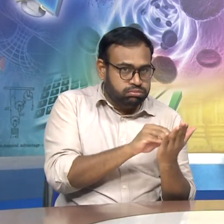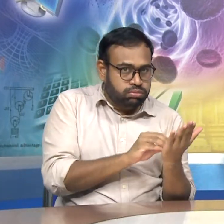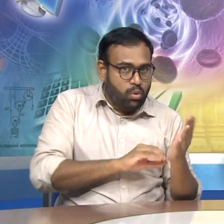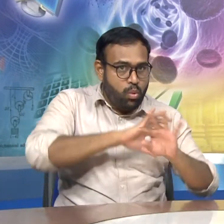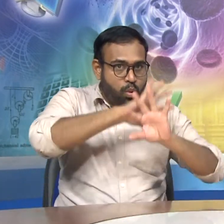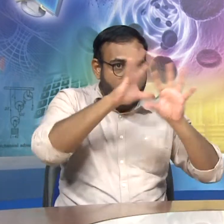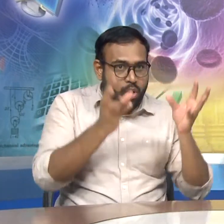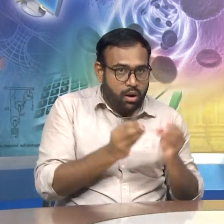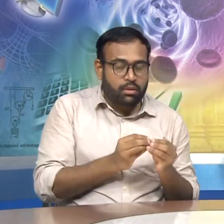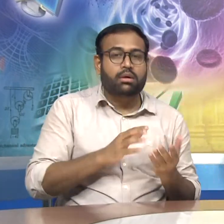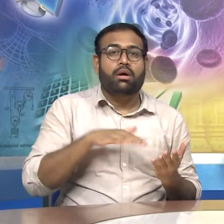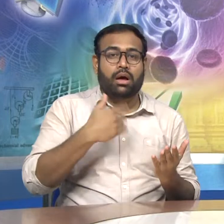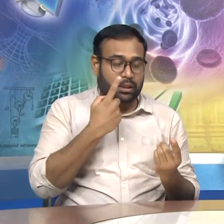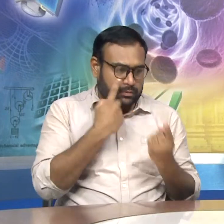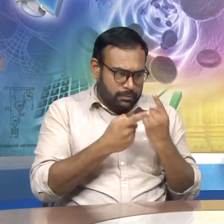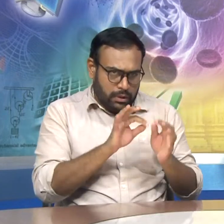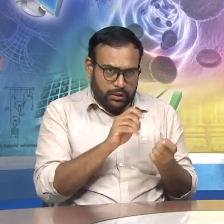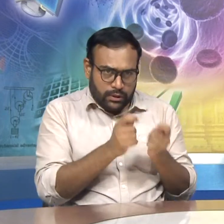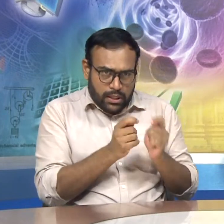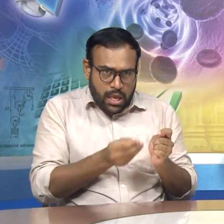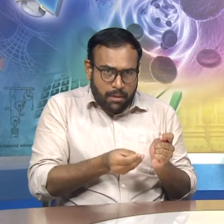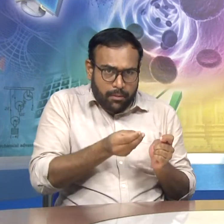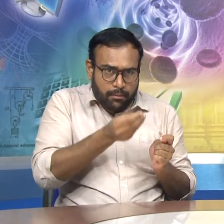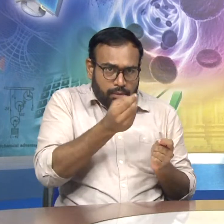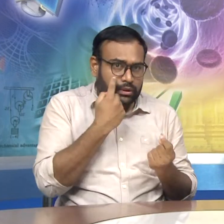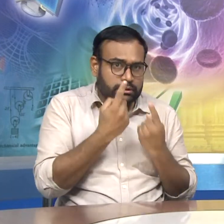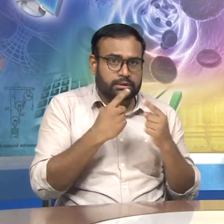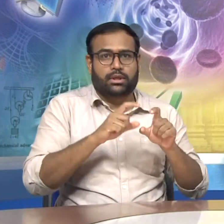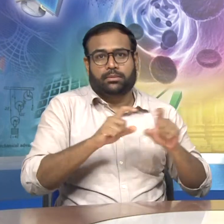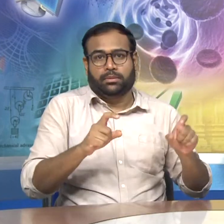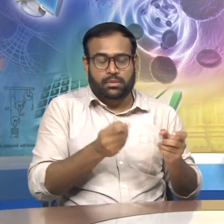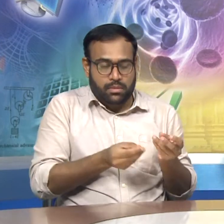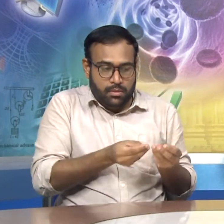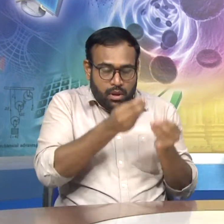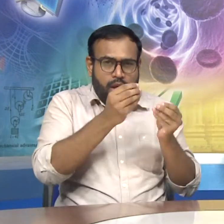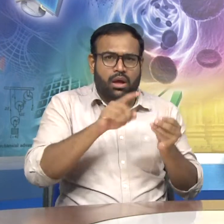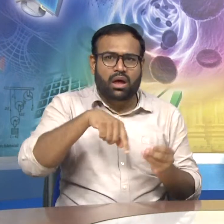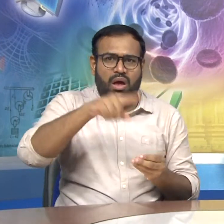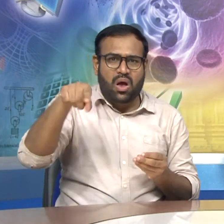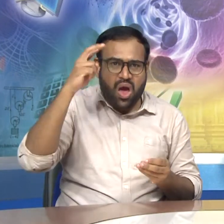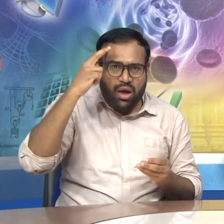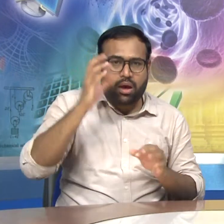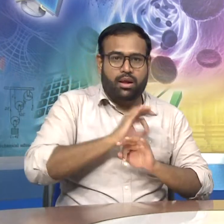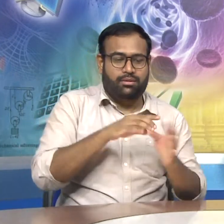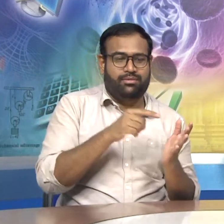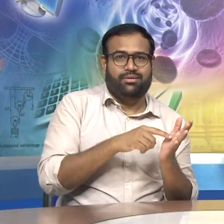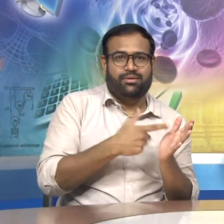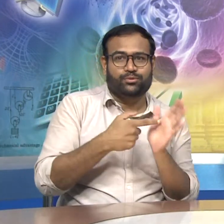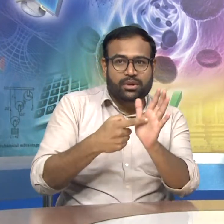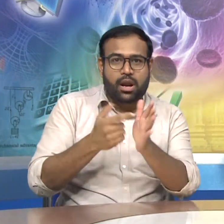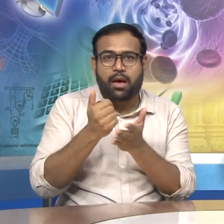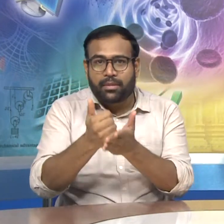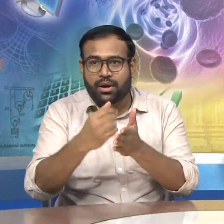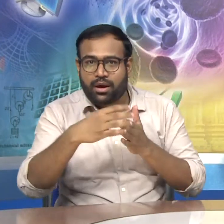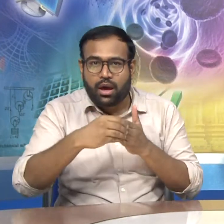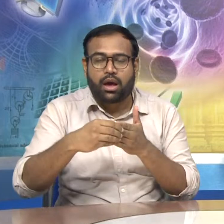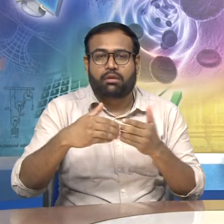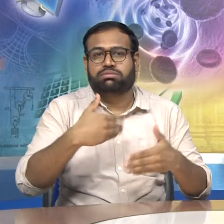queries, preparation of publicity material, evaluation of reference section,